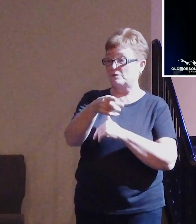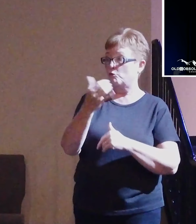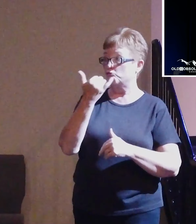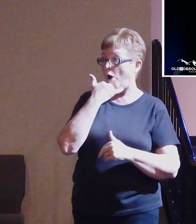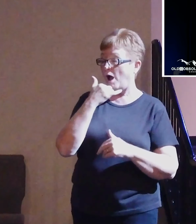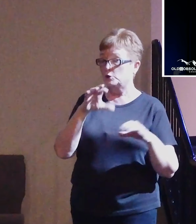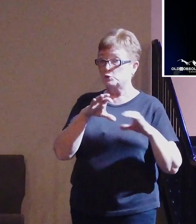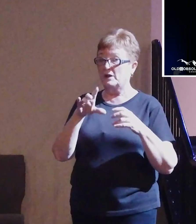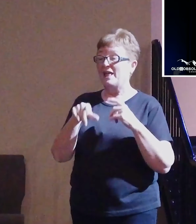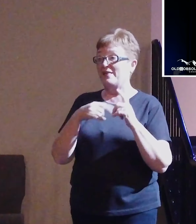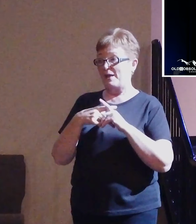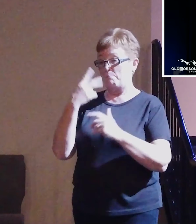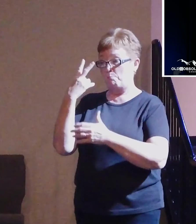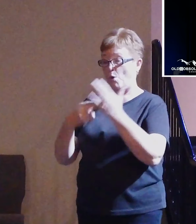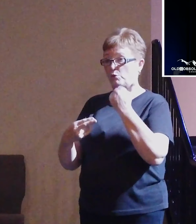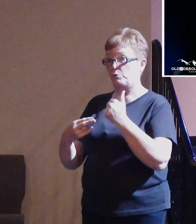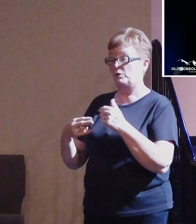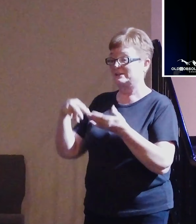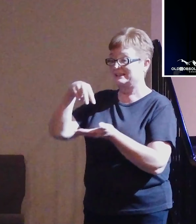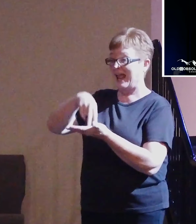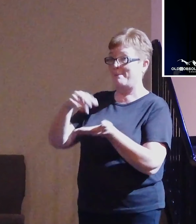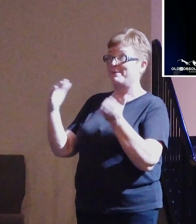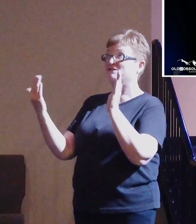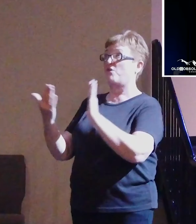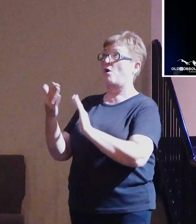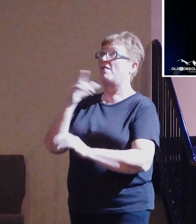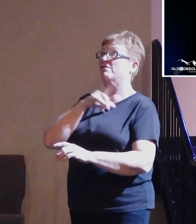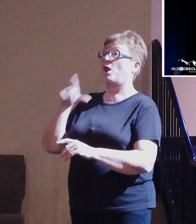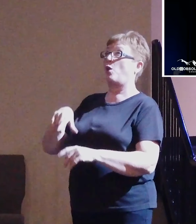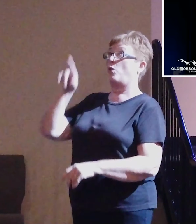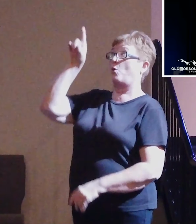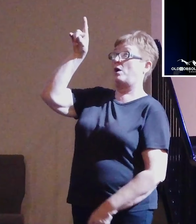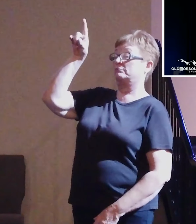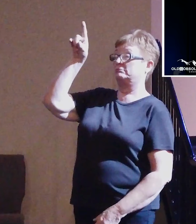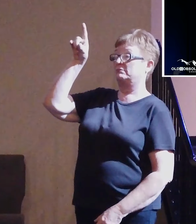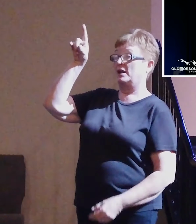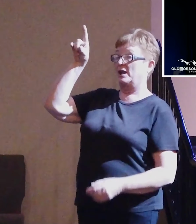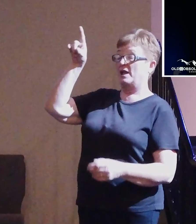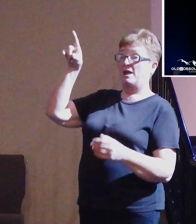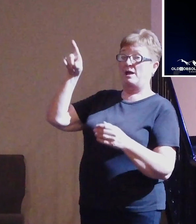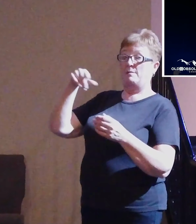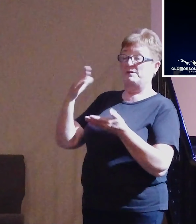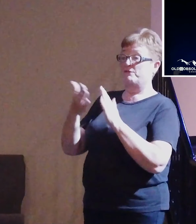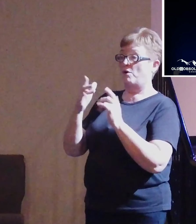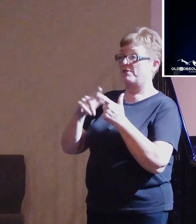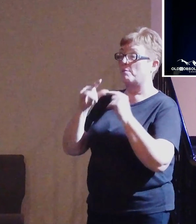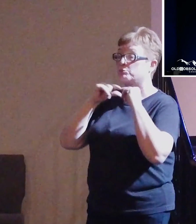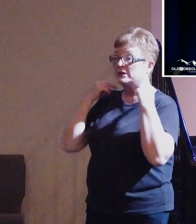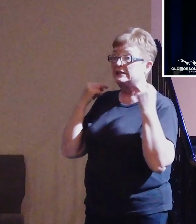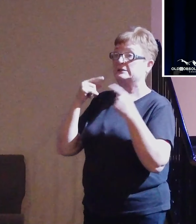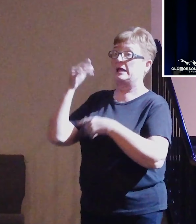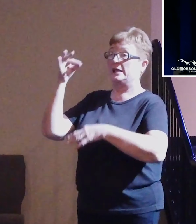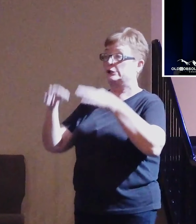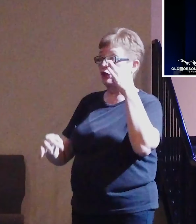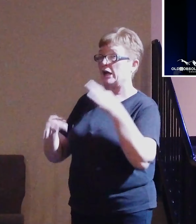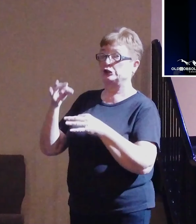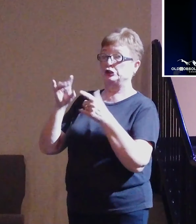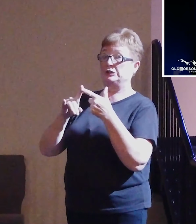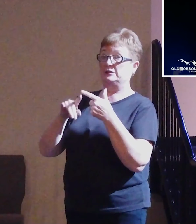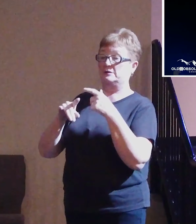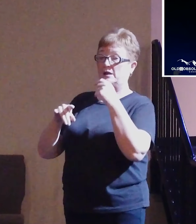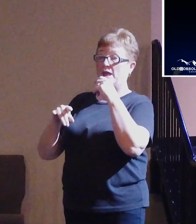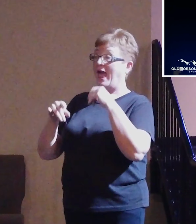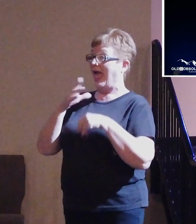dispute shall appear before the Lord, the ultimate judge, before the priests and the judges who are in office in those days